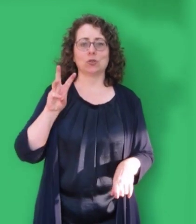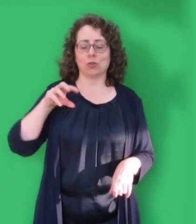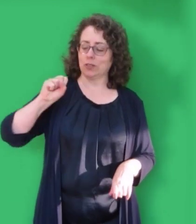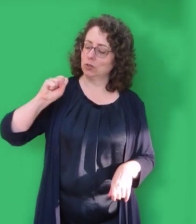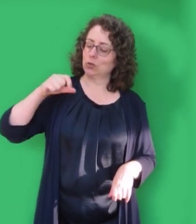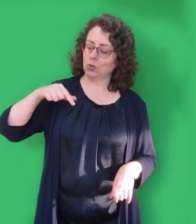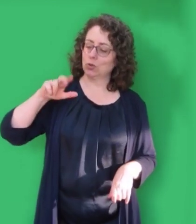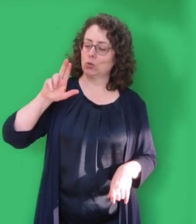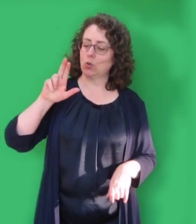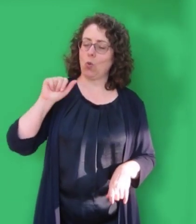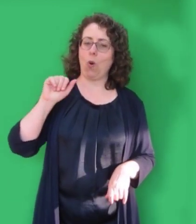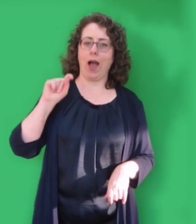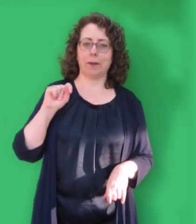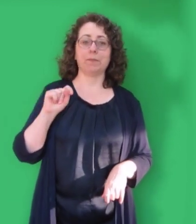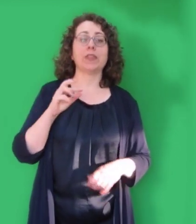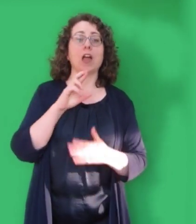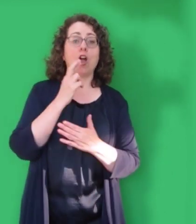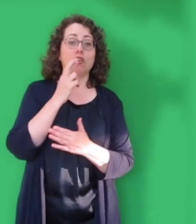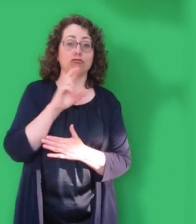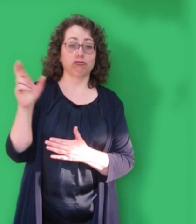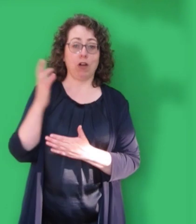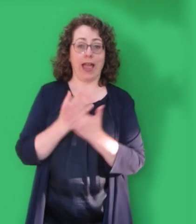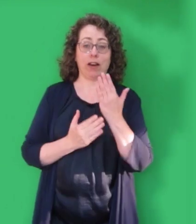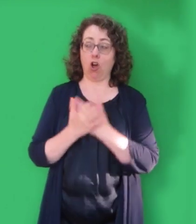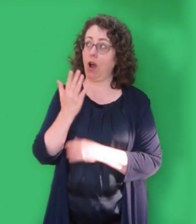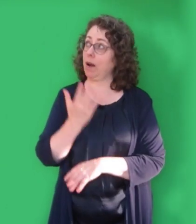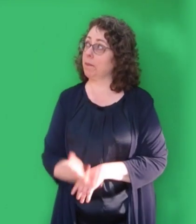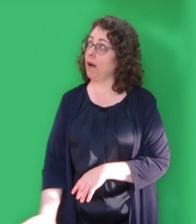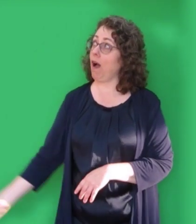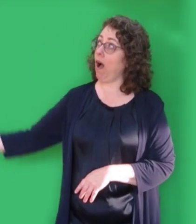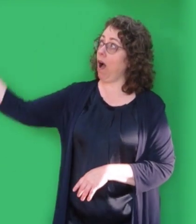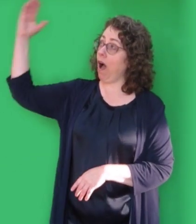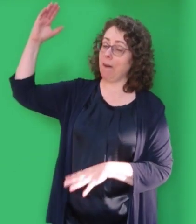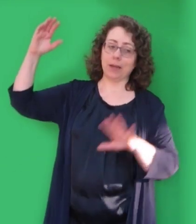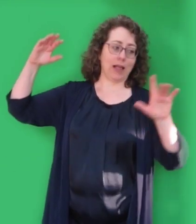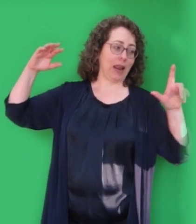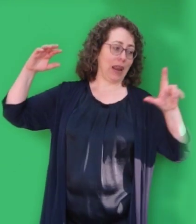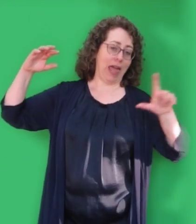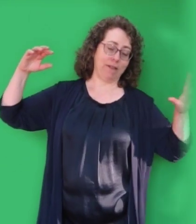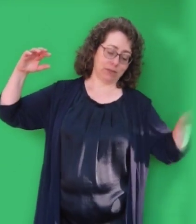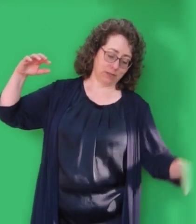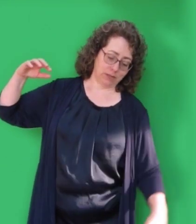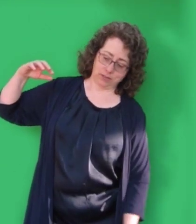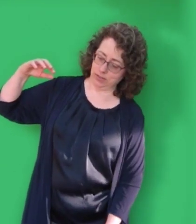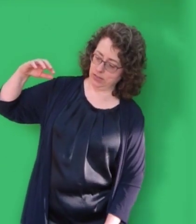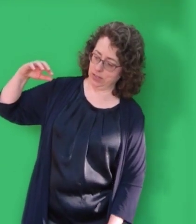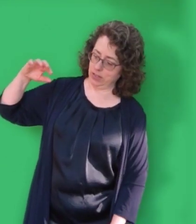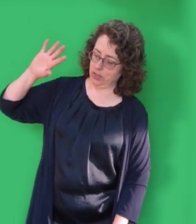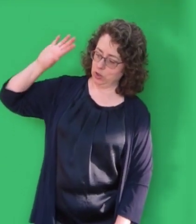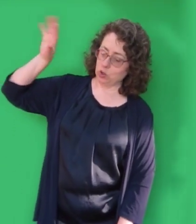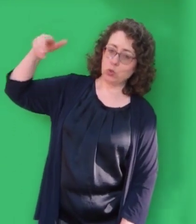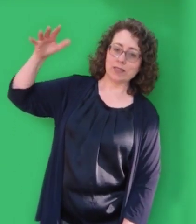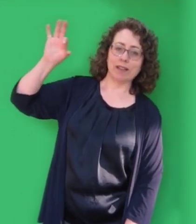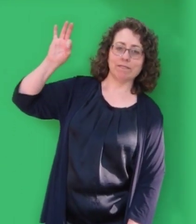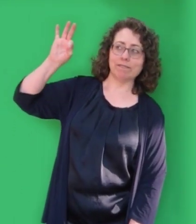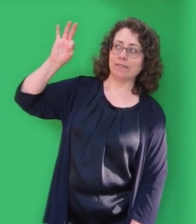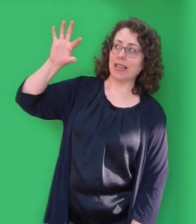Take your right arm up to the sky, left arm inside, coming into a twist. Flick each